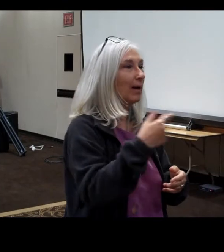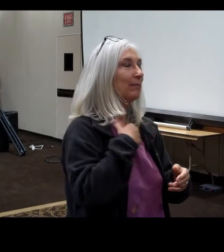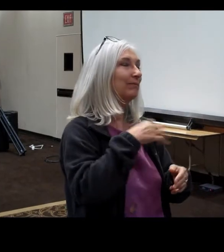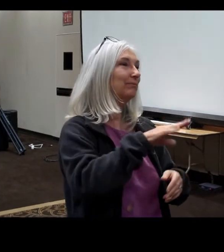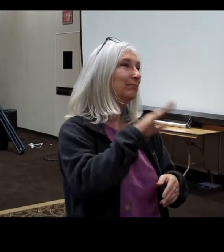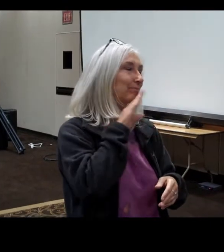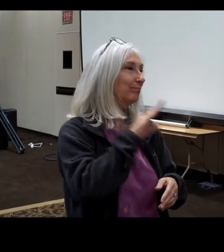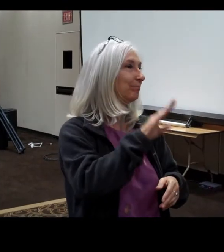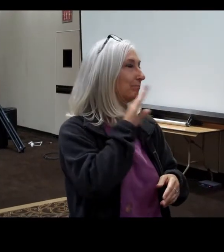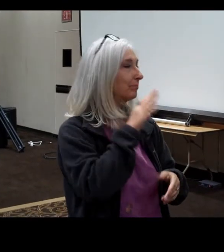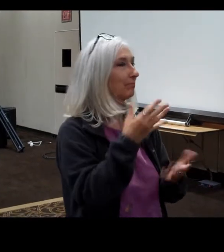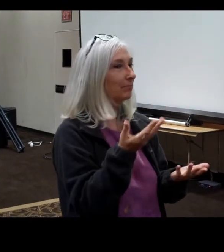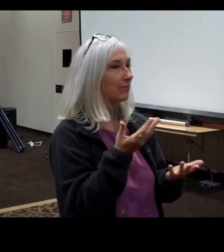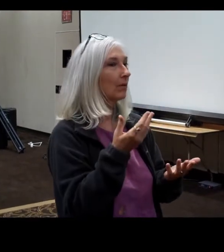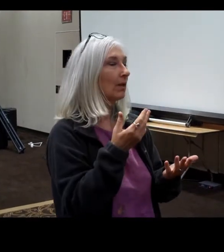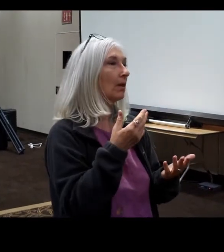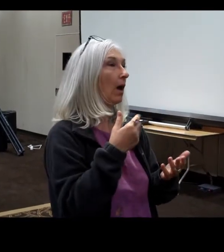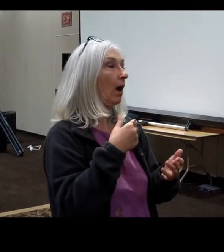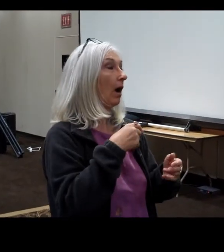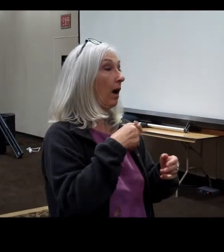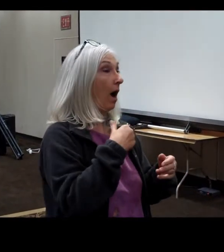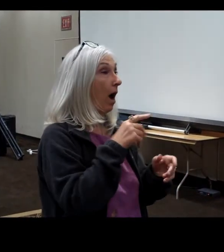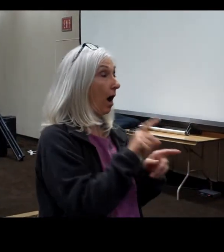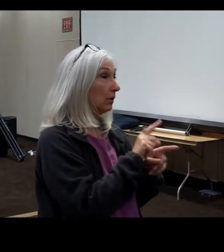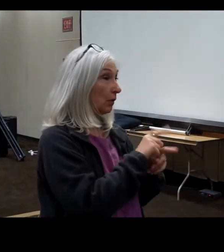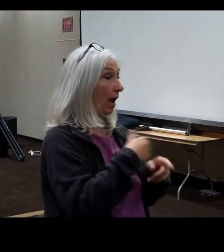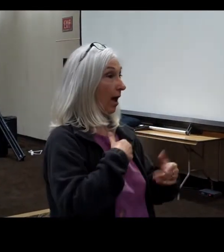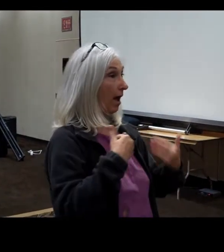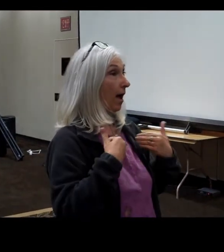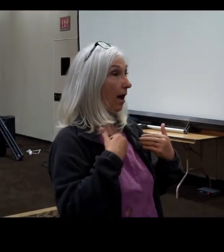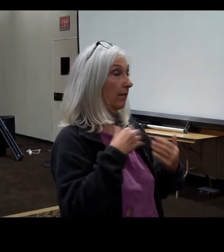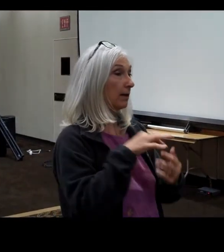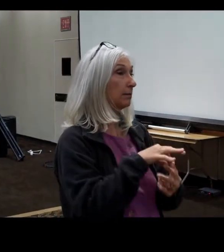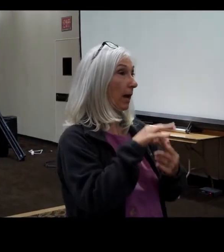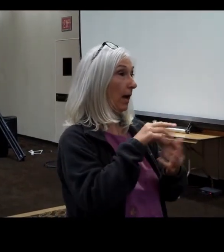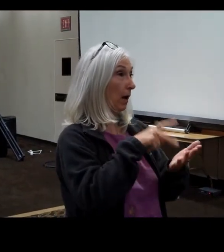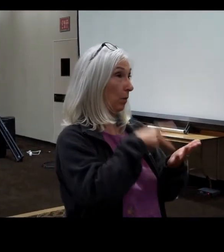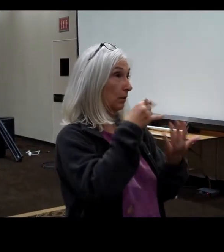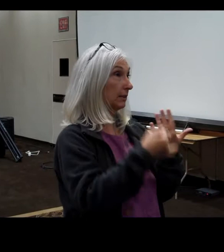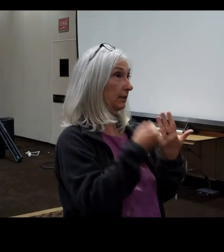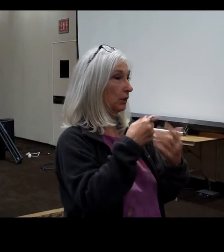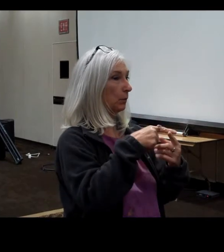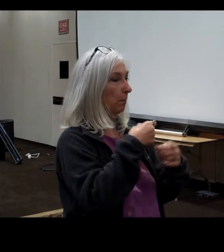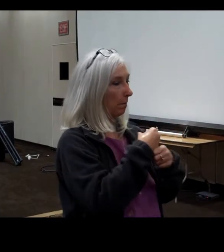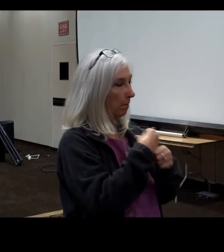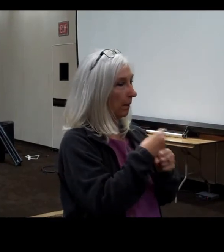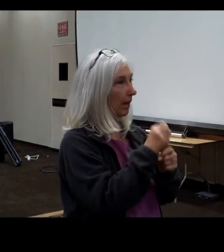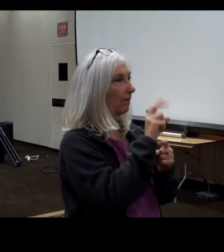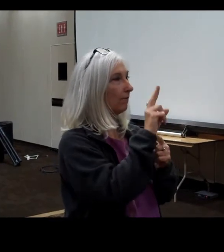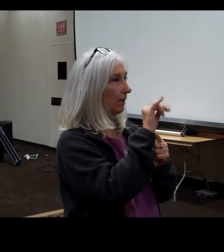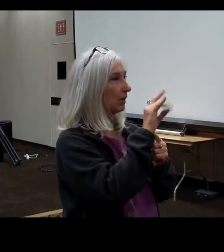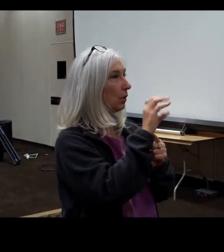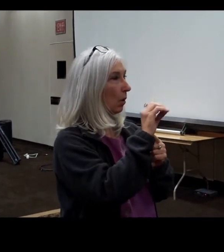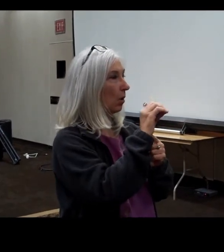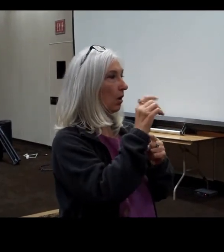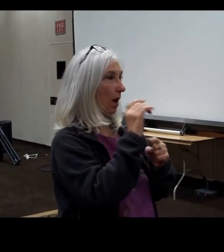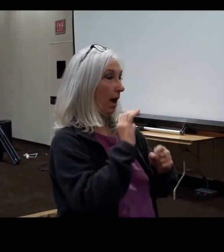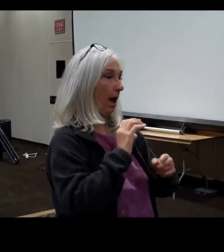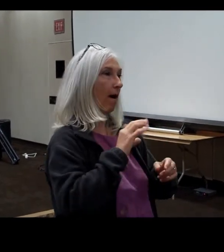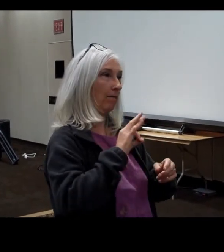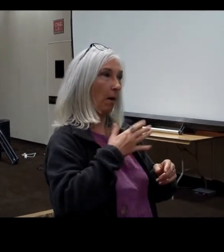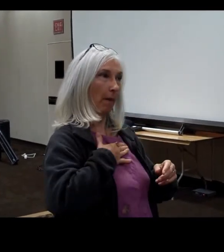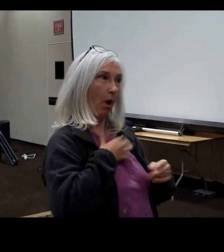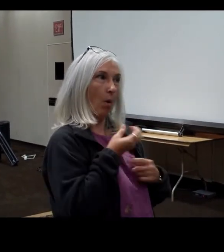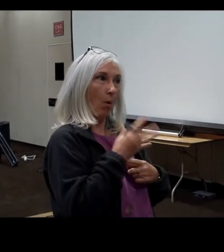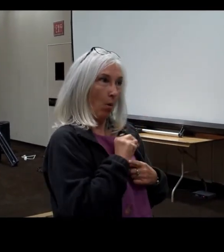is, you know, it's not closed caption, so it is frustrating for me and for the group. Also, I do have a special project to make a